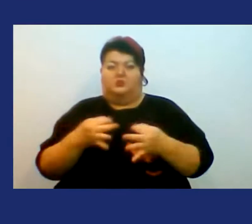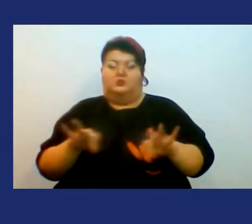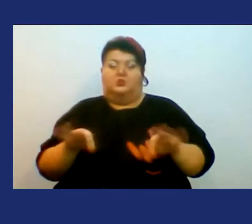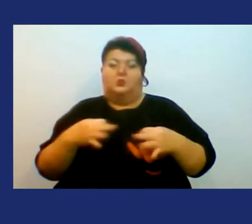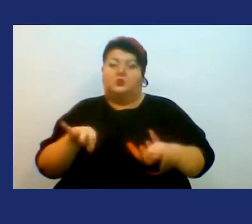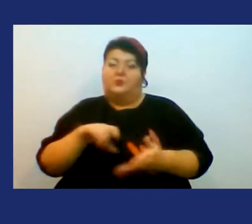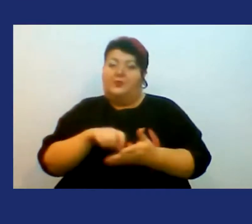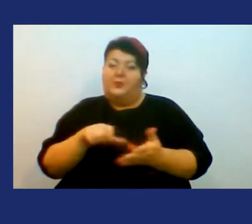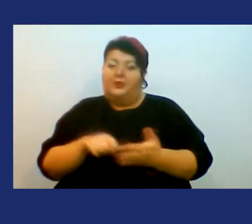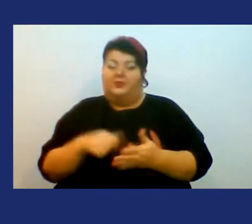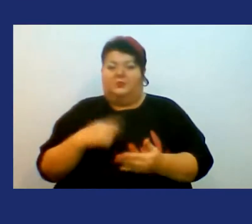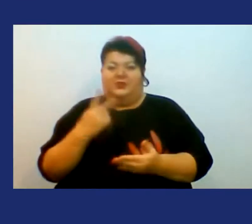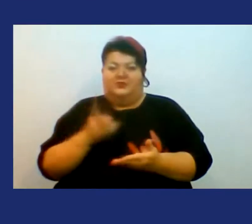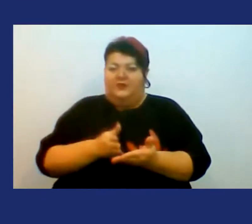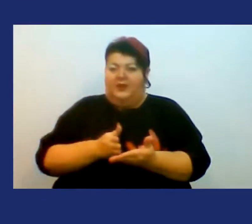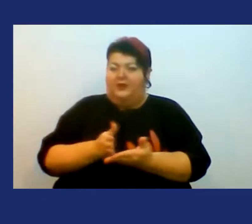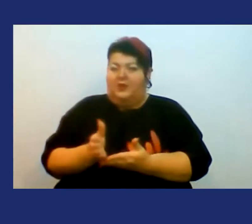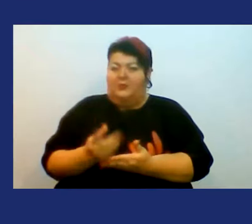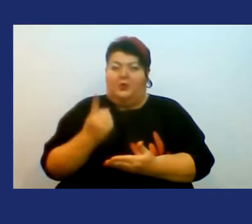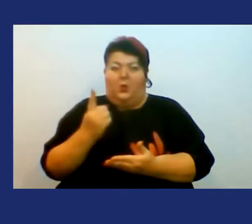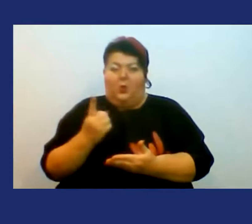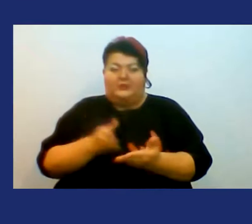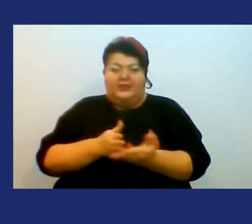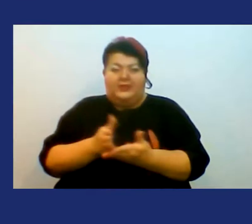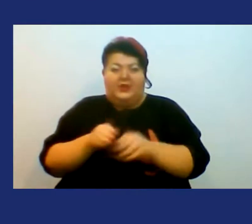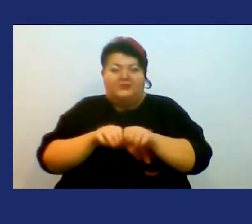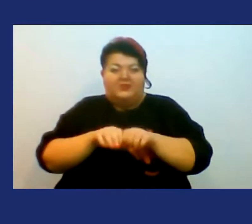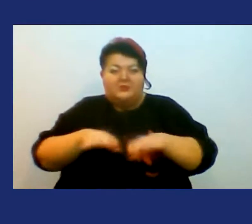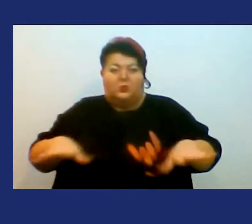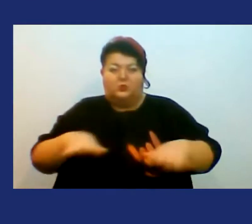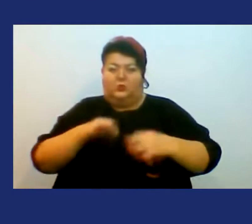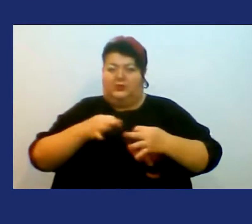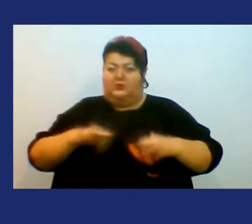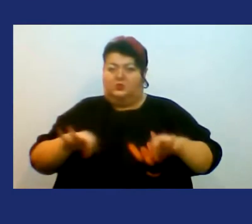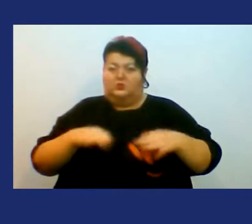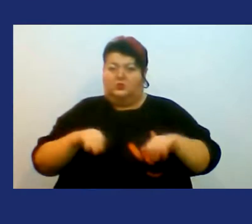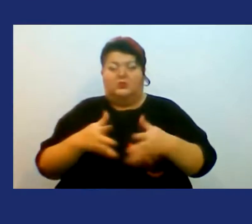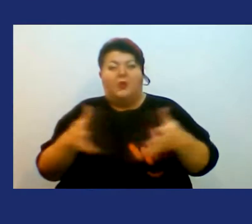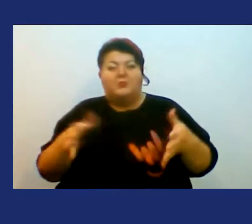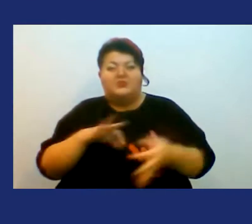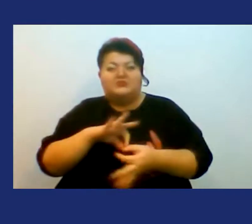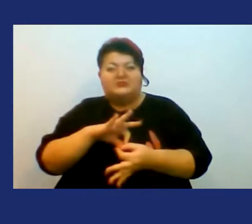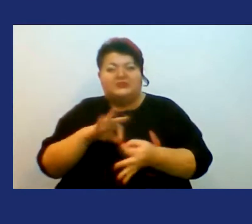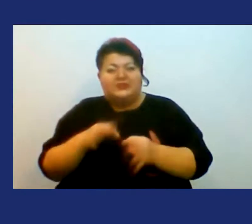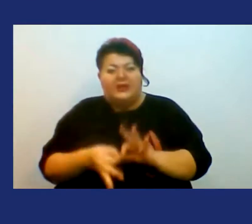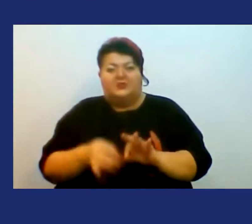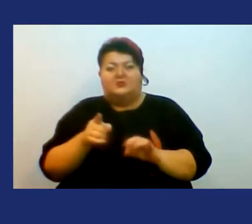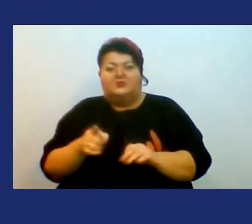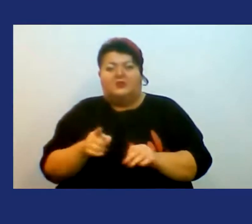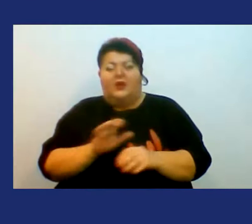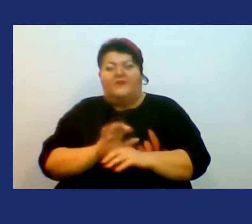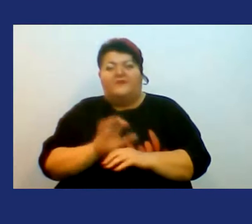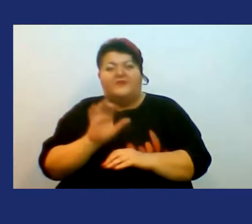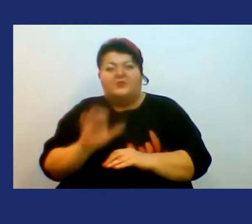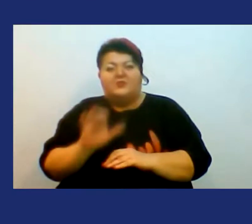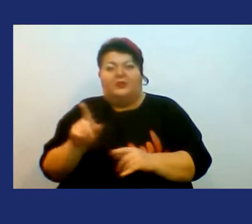uh, simplify life for voters. We have two ways to choose: infrastructural accessibility, which is more